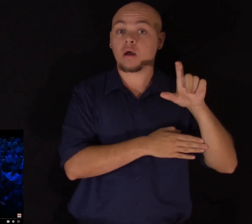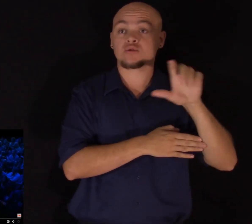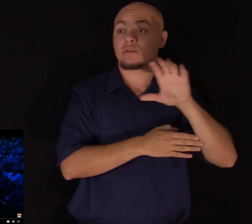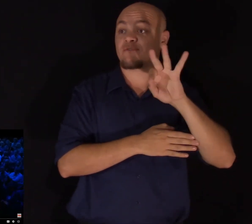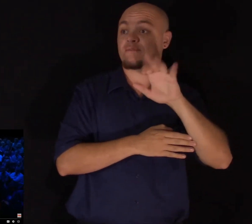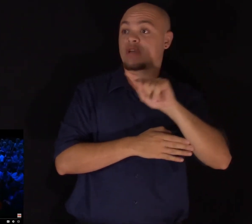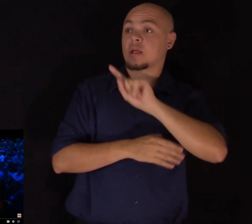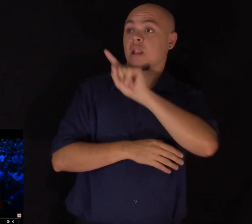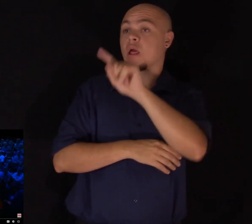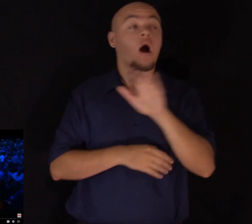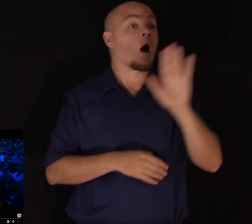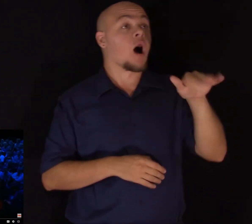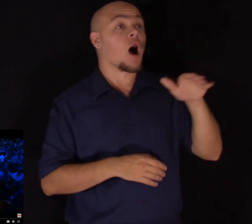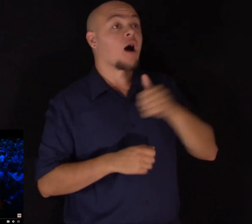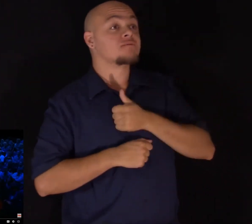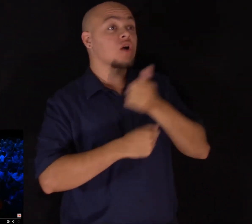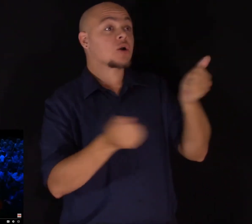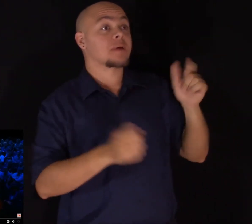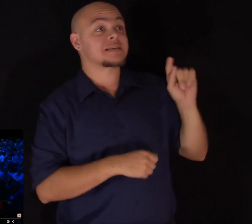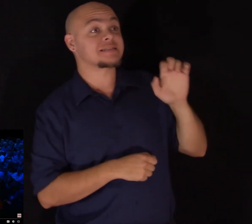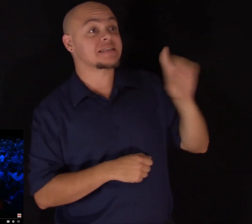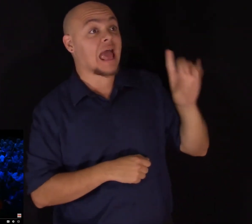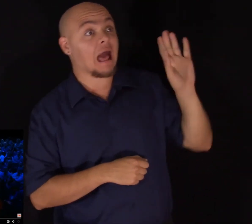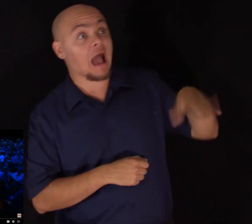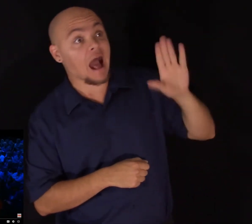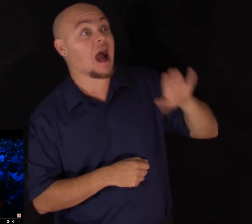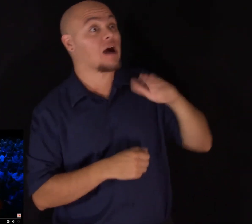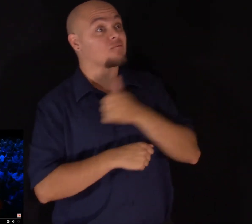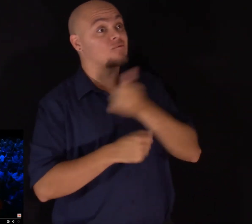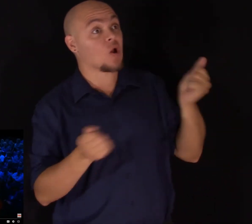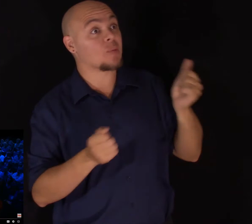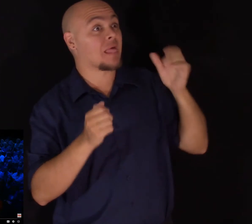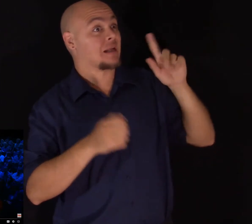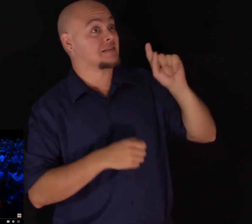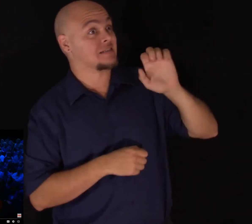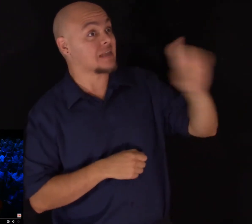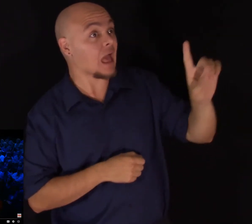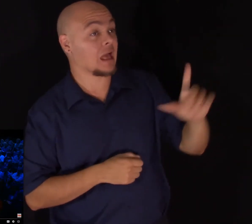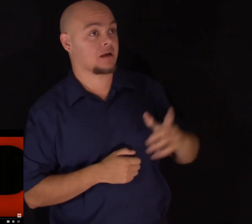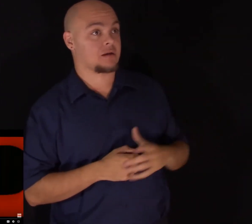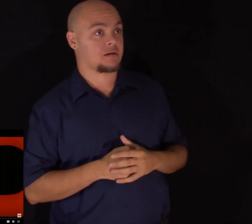hear: "Vulnerability Ted! Vulnerability Ted!"